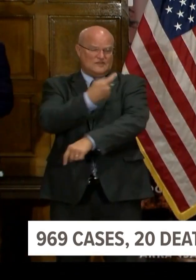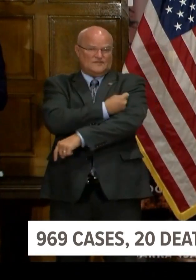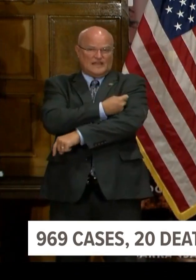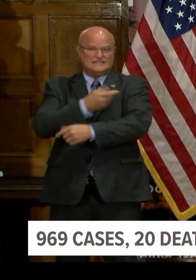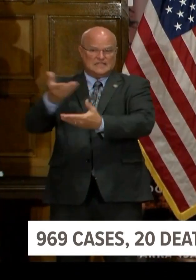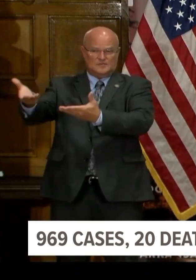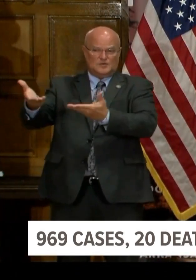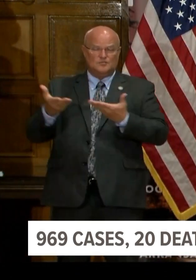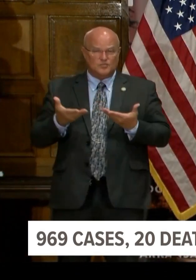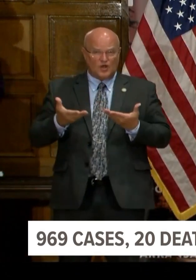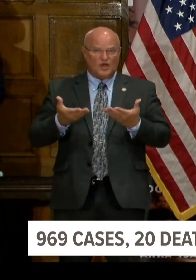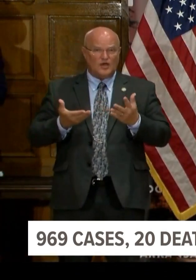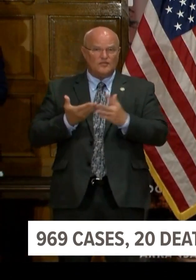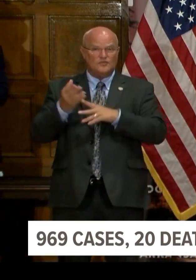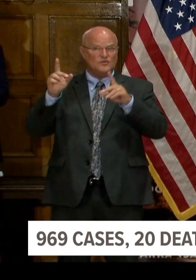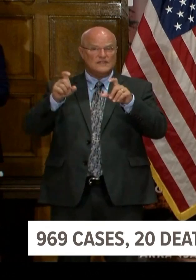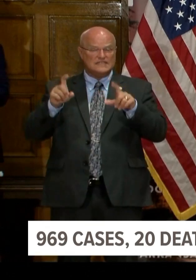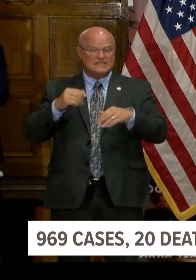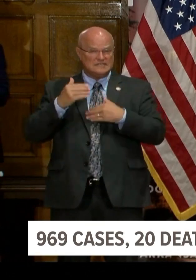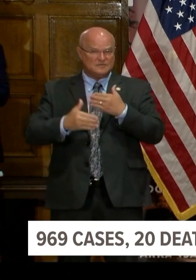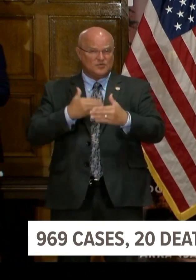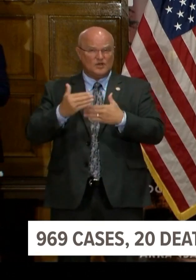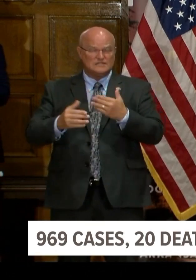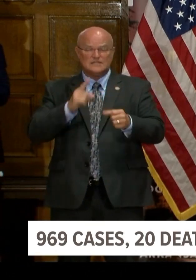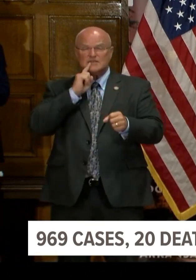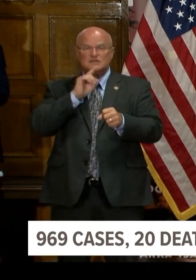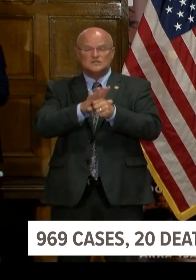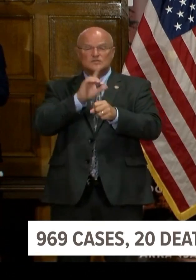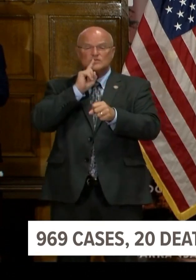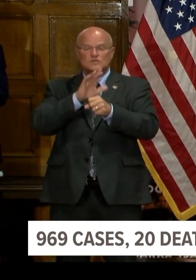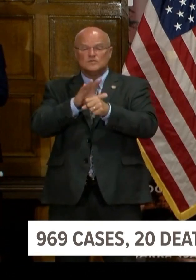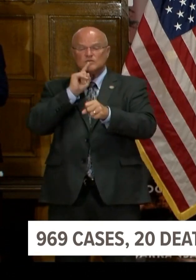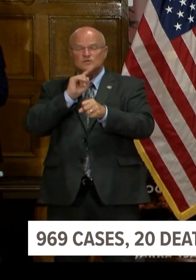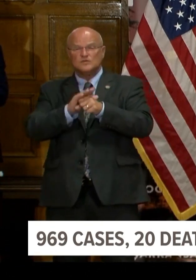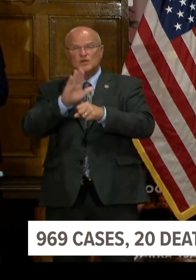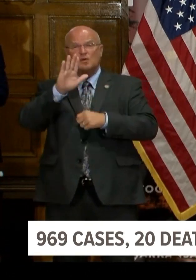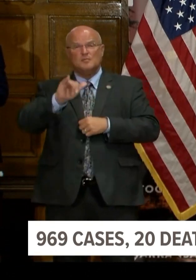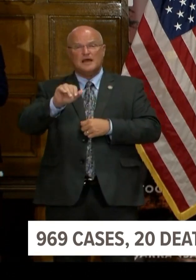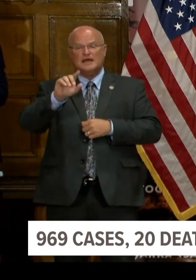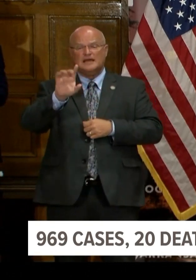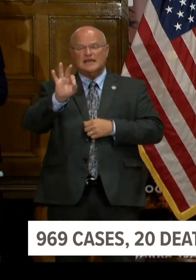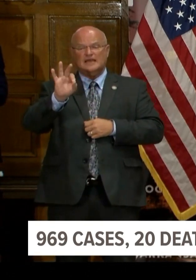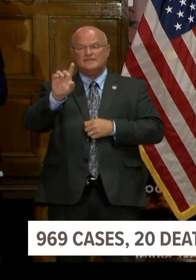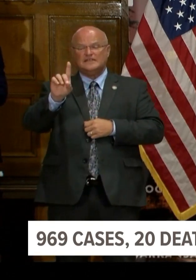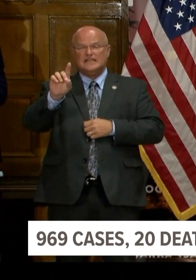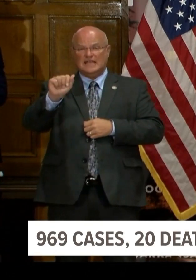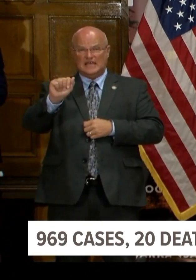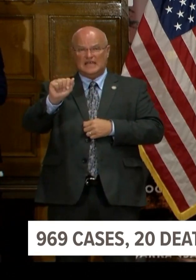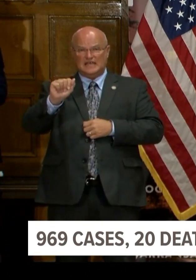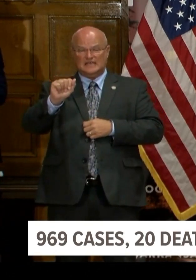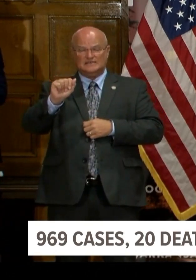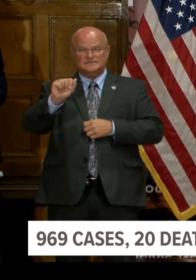brought forward through the testing process, been reassured by the FDA that there will be no